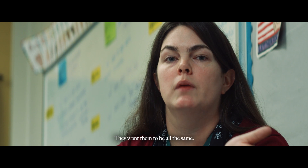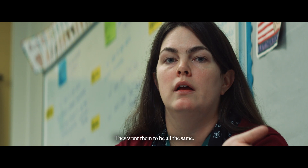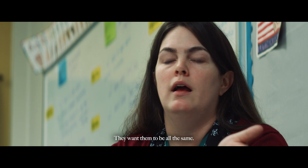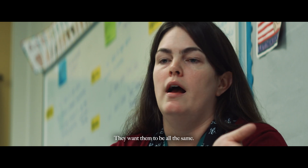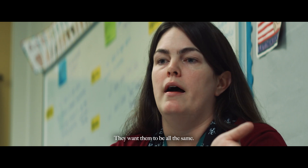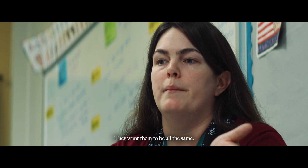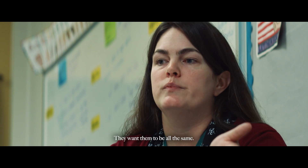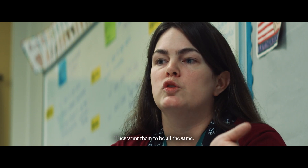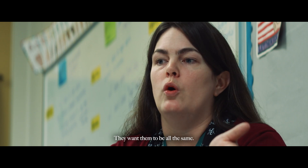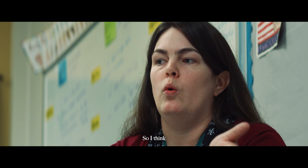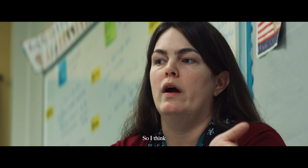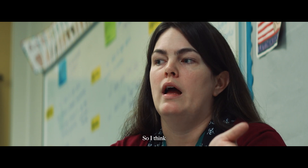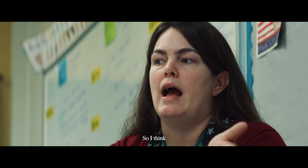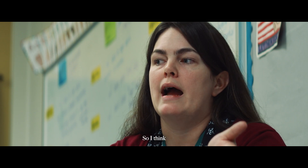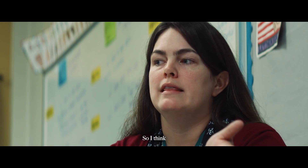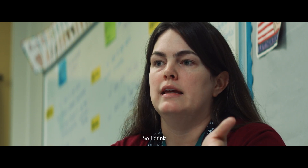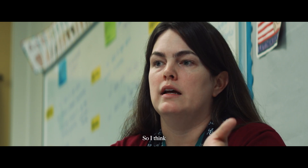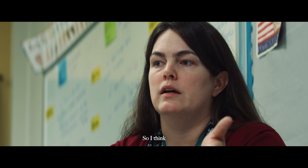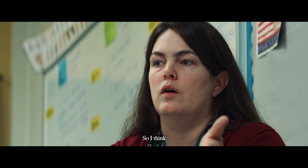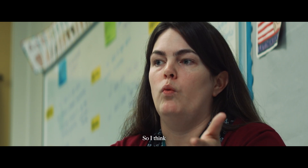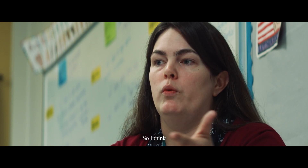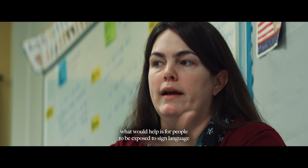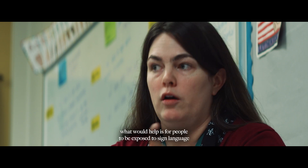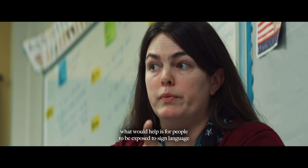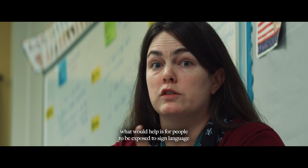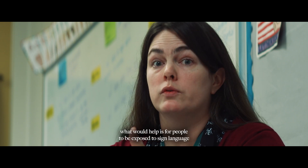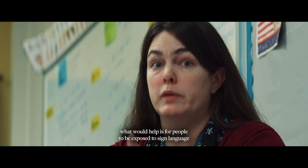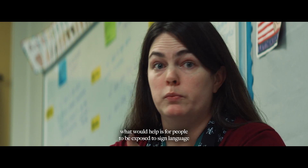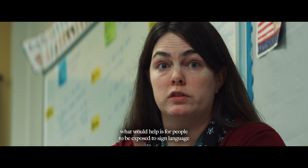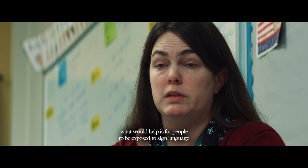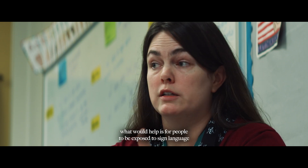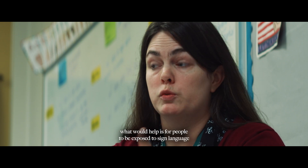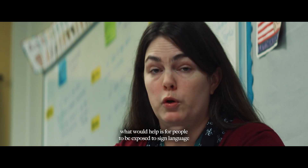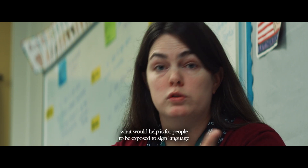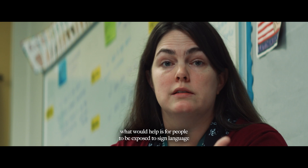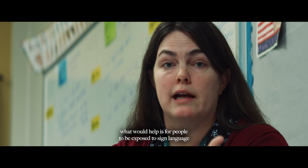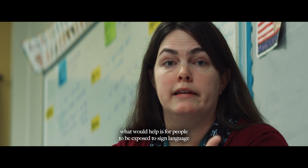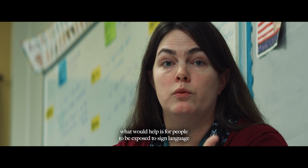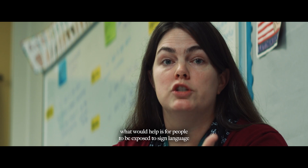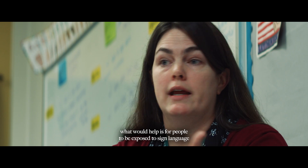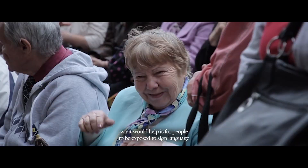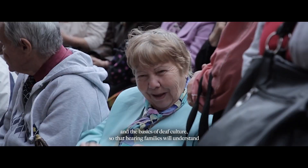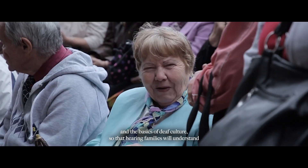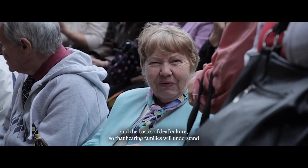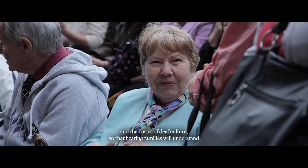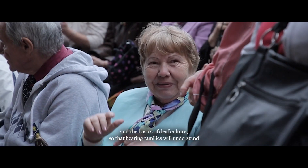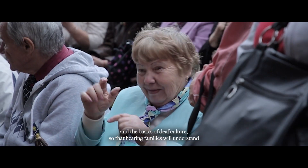same. So I think what would help is for people to be exposed to sign language and the basics